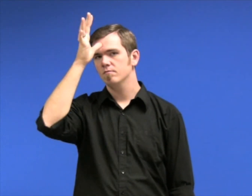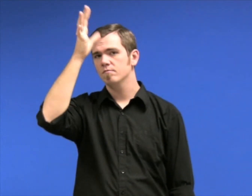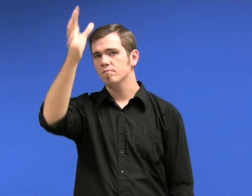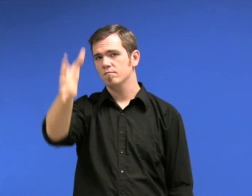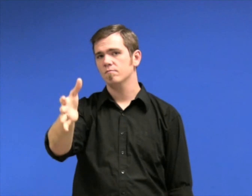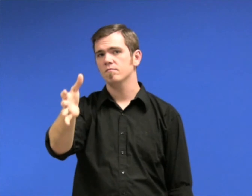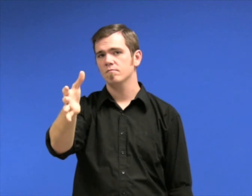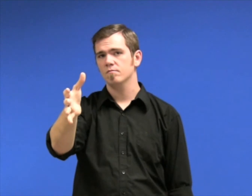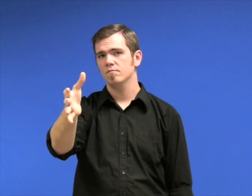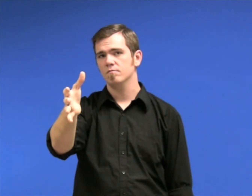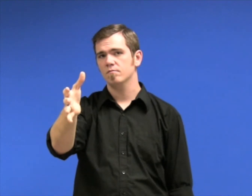grandfather.